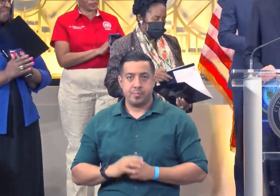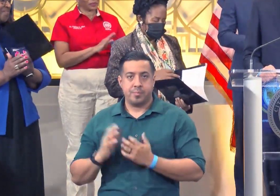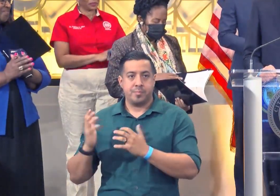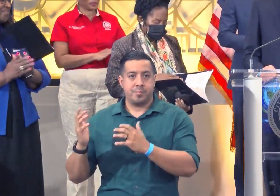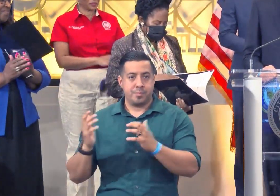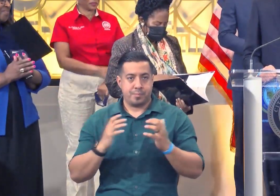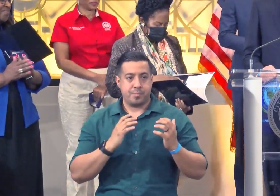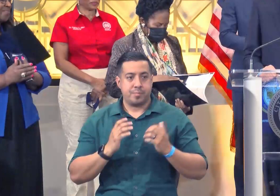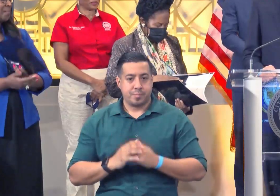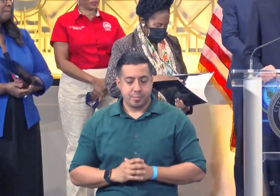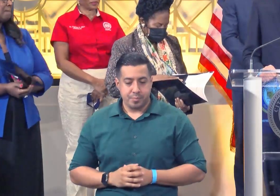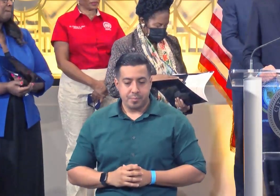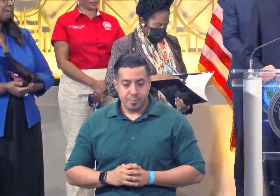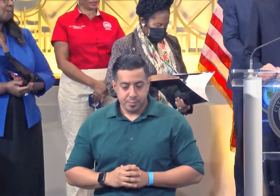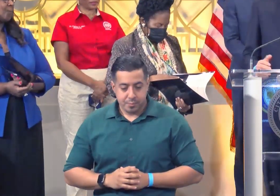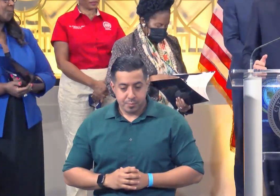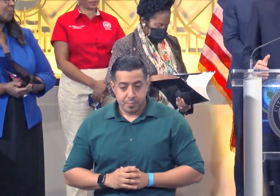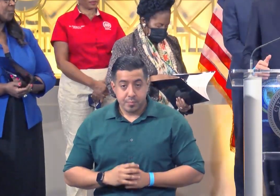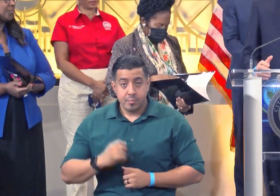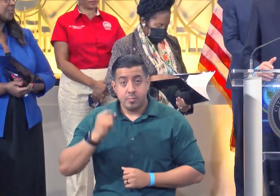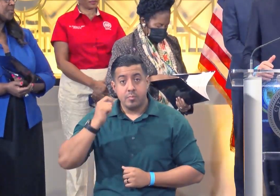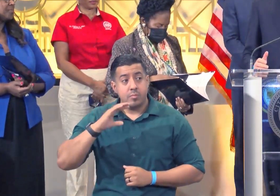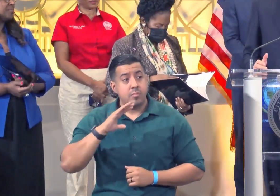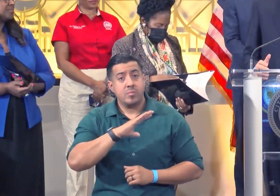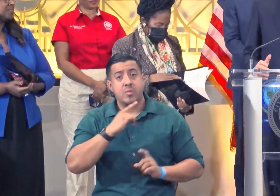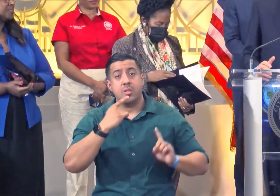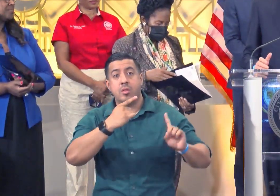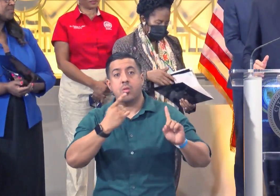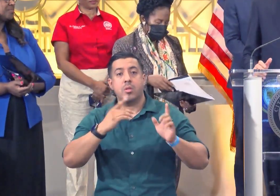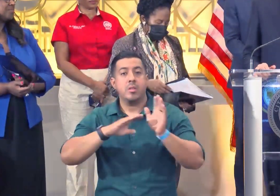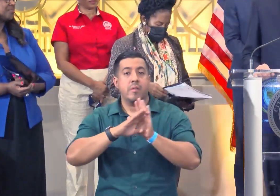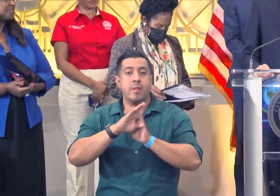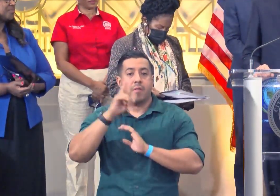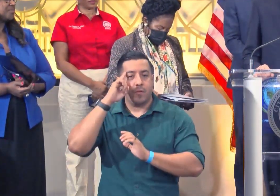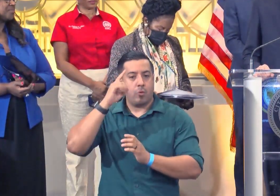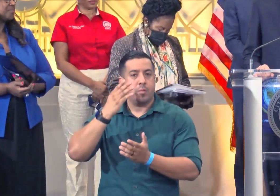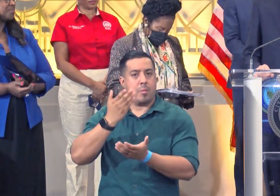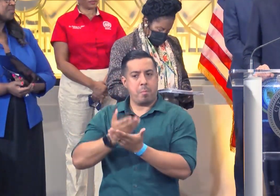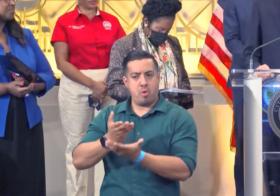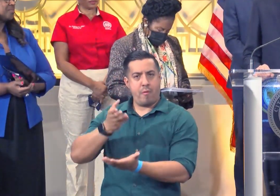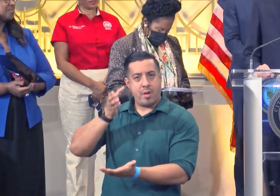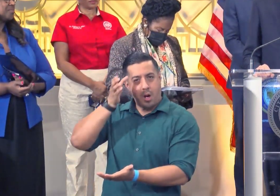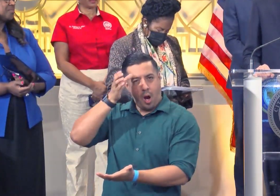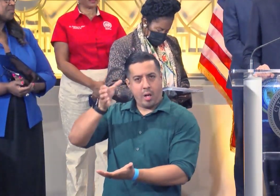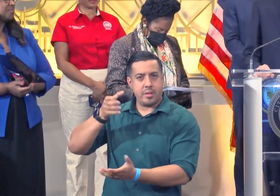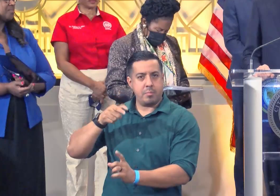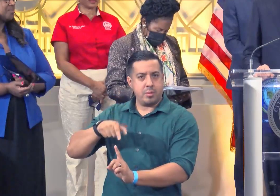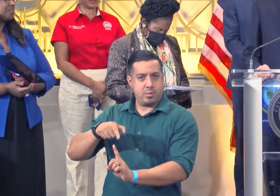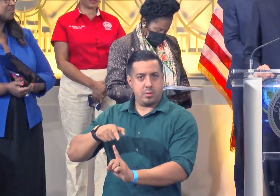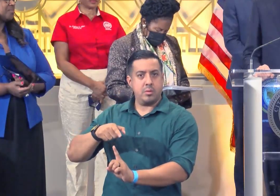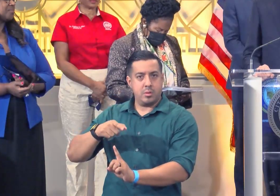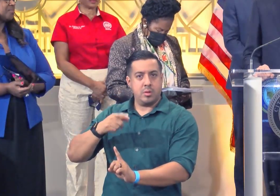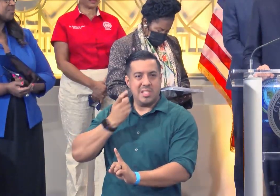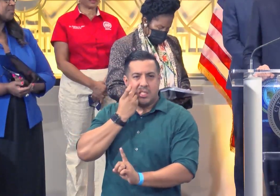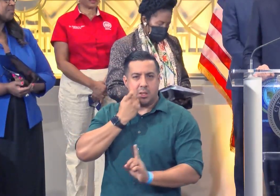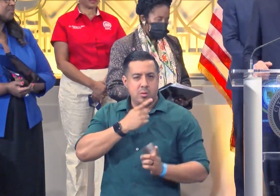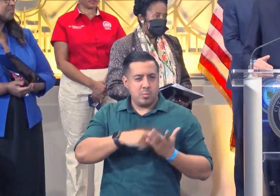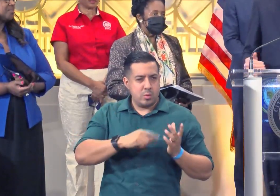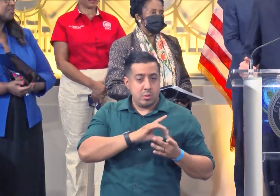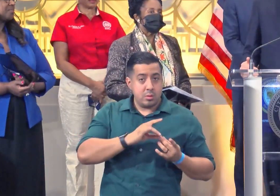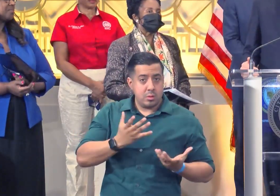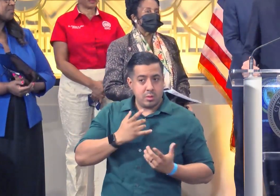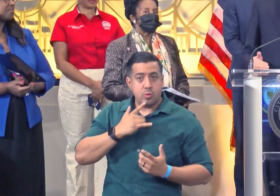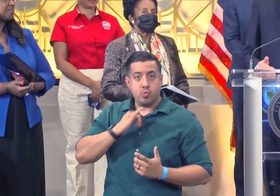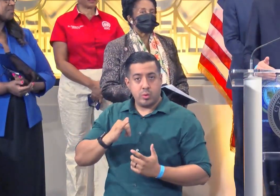Hear, hear. His goal is to develop a proof of concept that, as Curtis said earlier, can